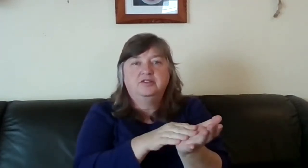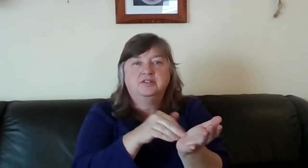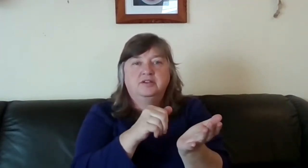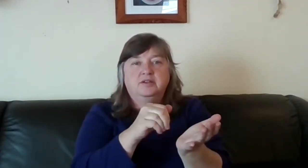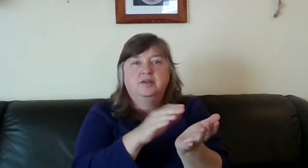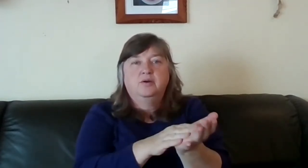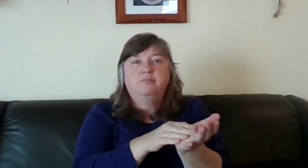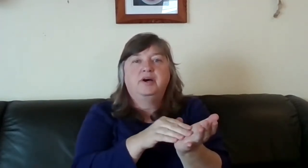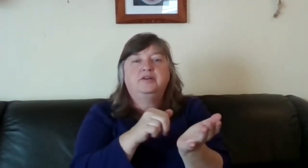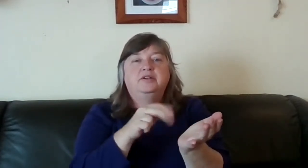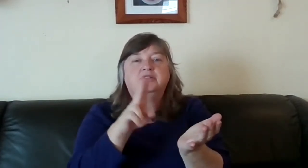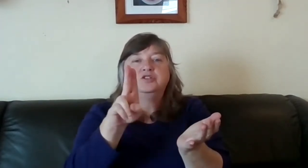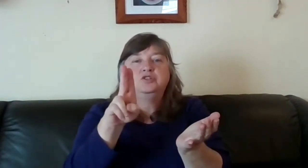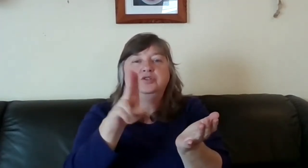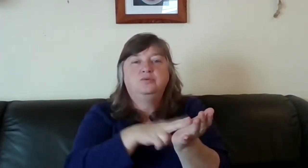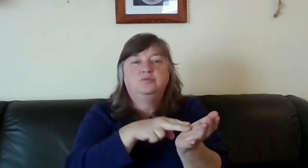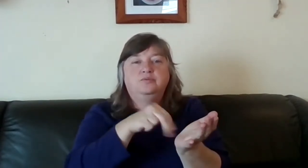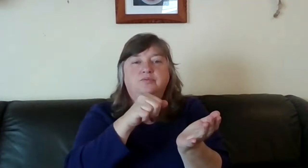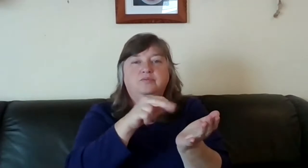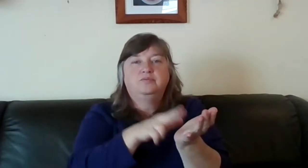fingers. Butter is just two.